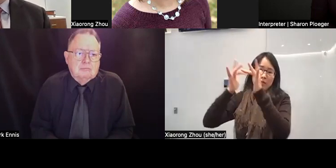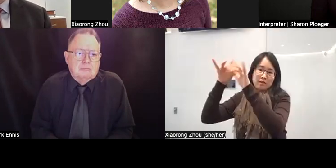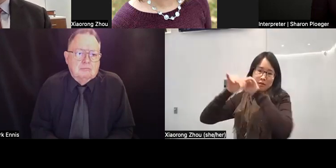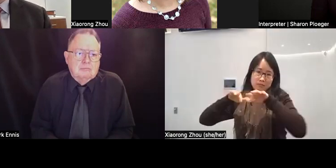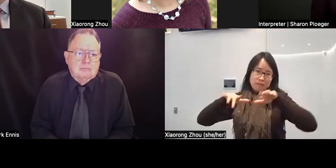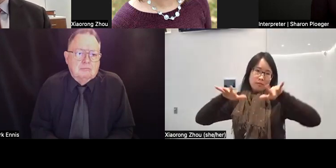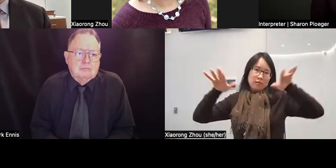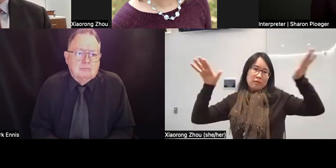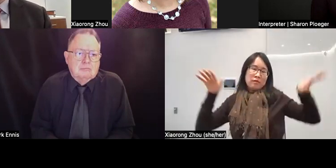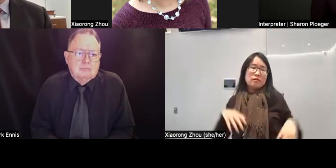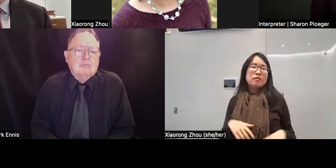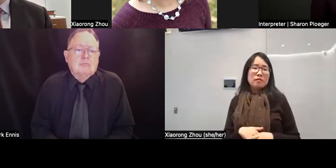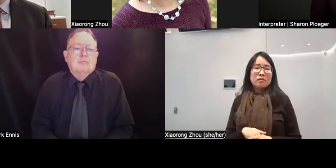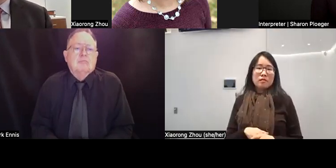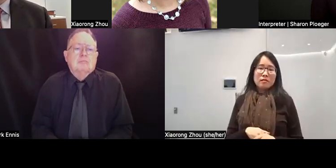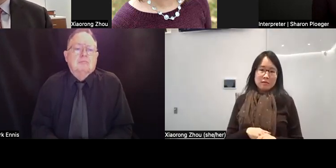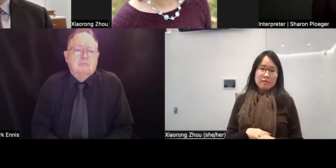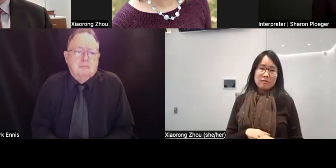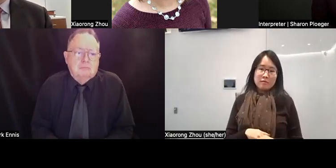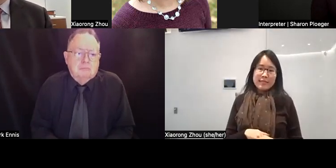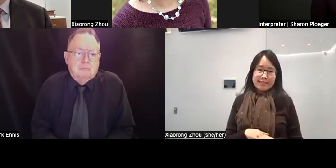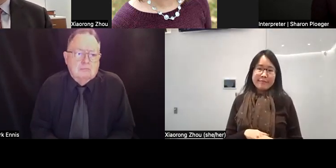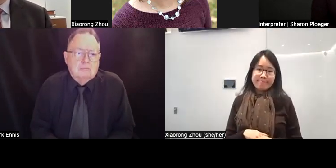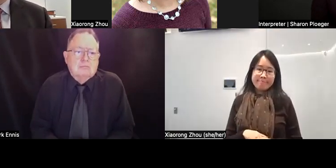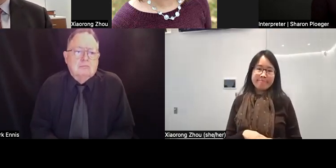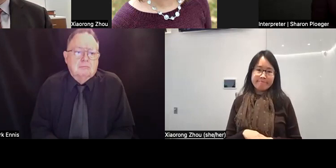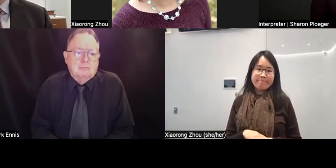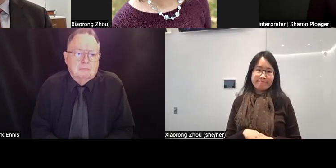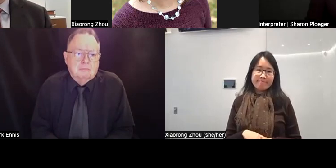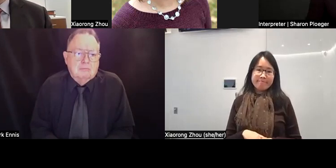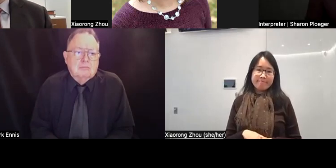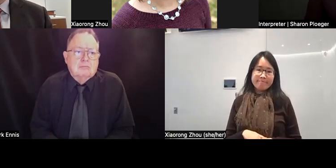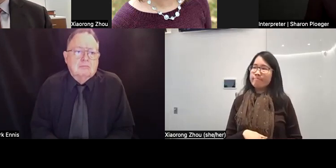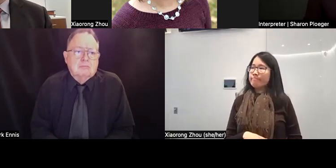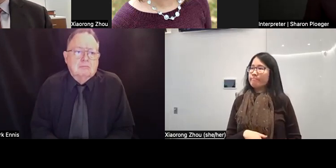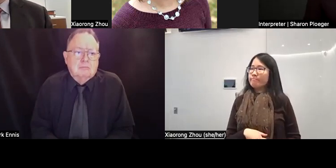if you're wanting access to those brochures and networking, we can get that to you as well.